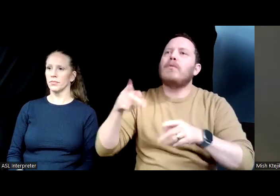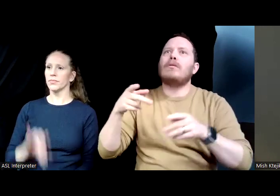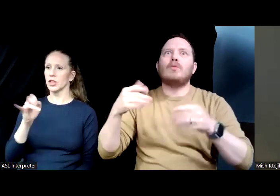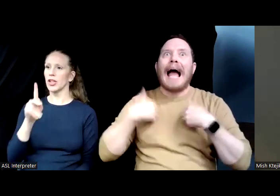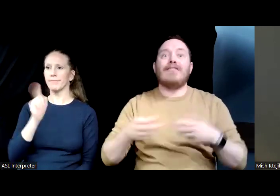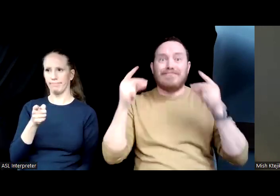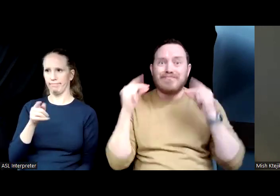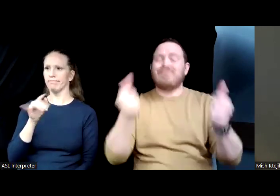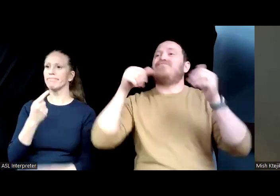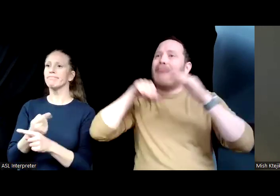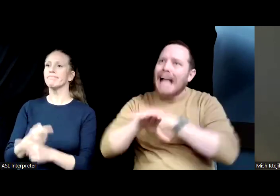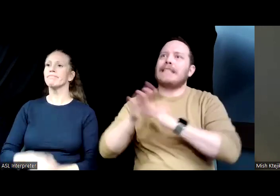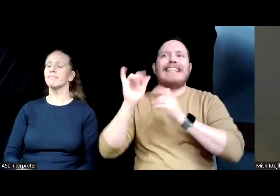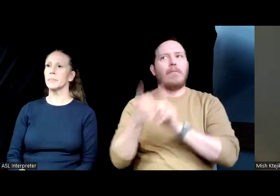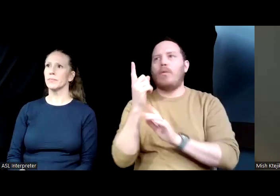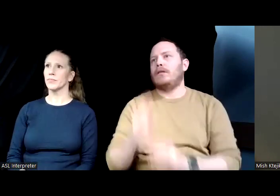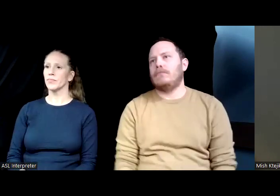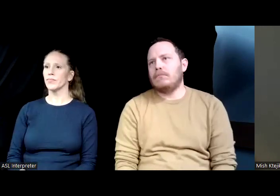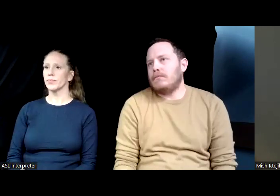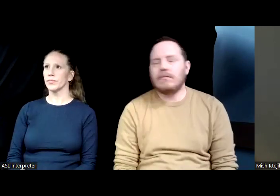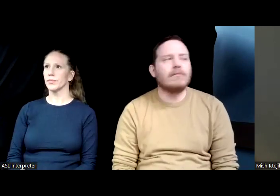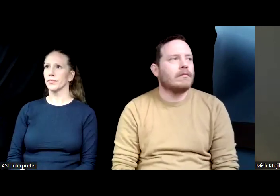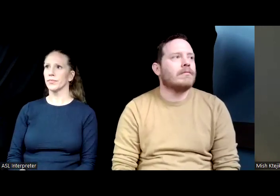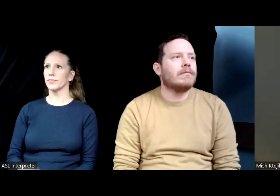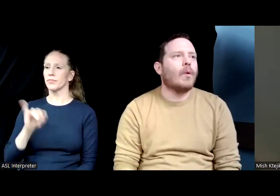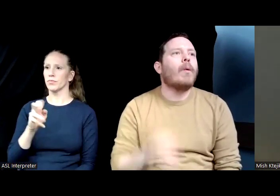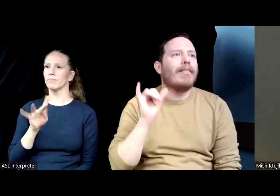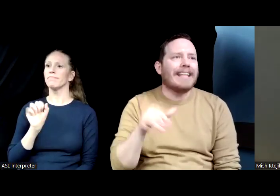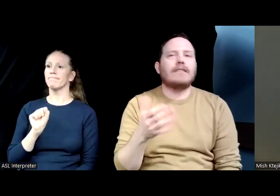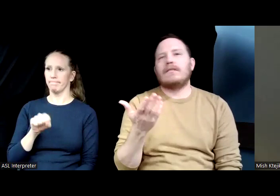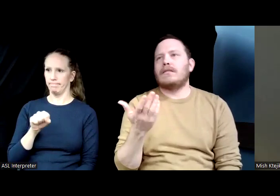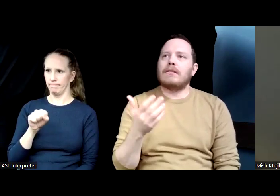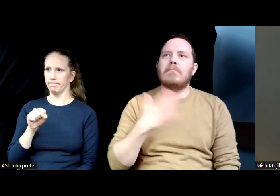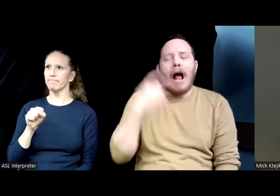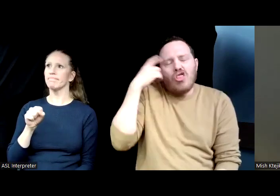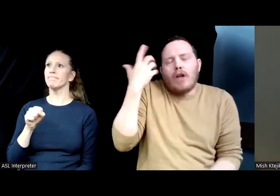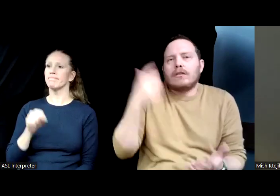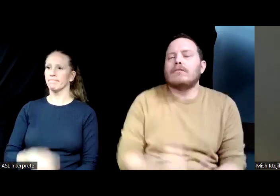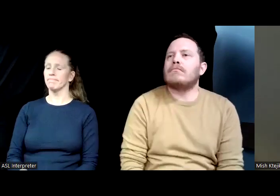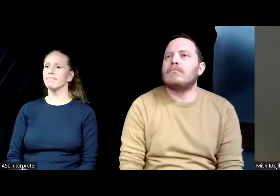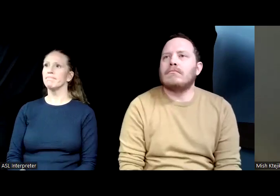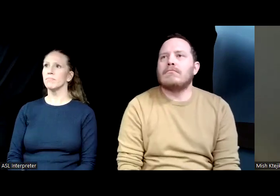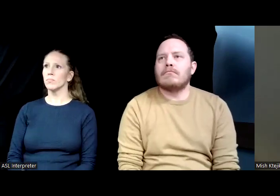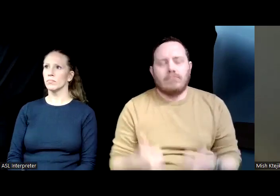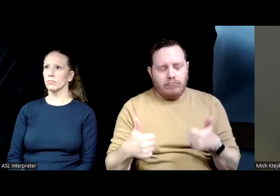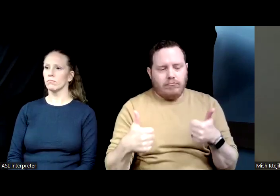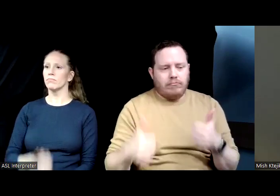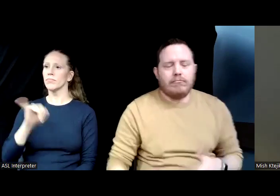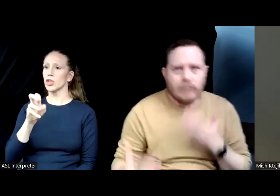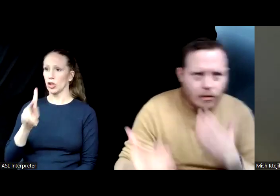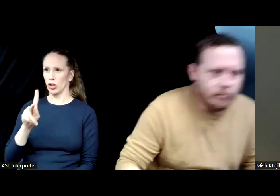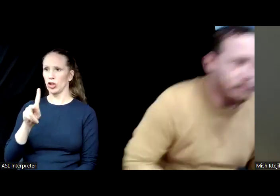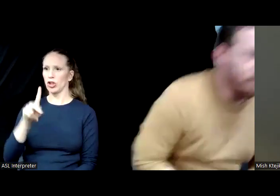no barriers and blocking people from having access in the moment of need. And so those are